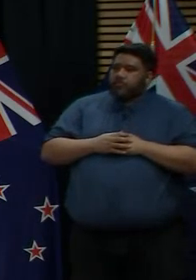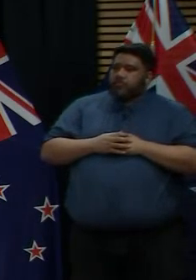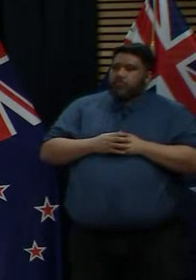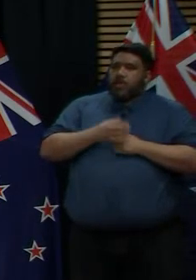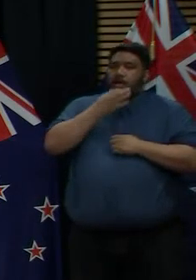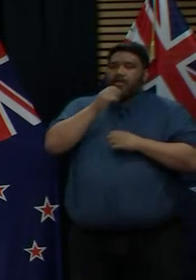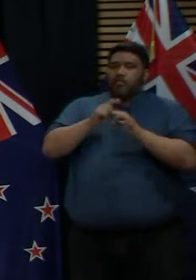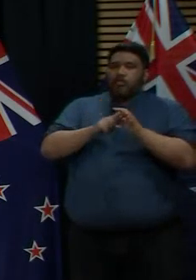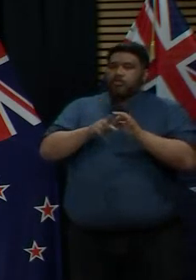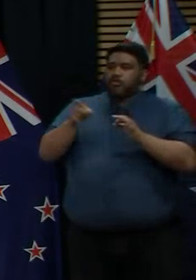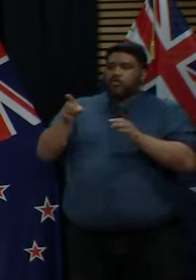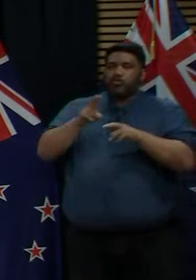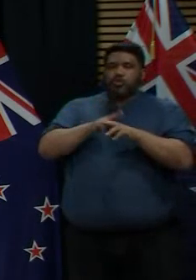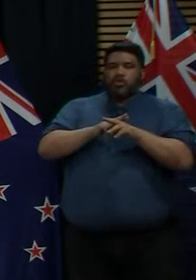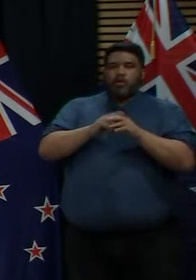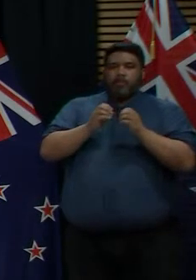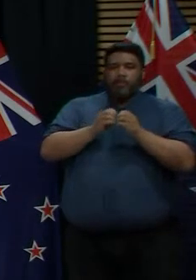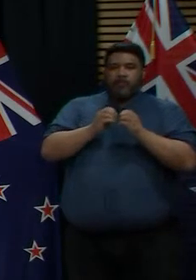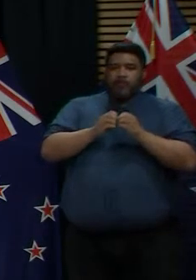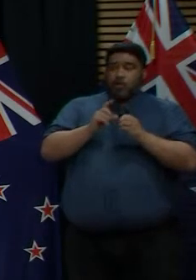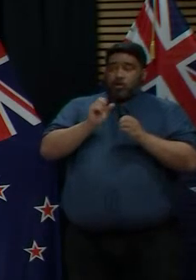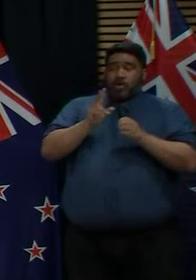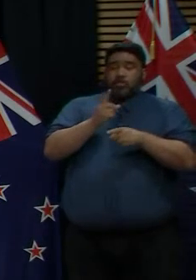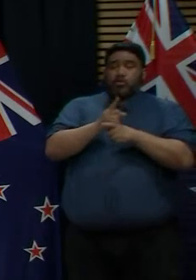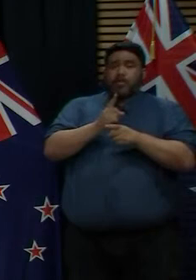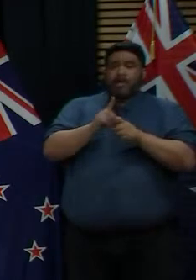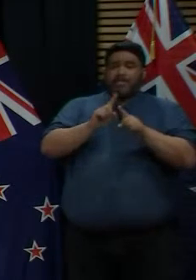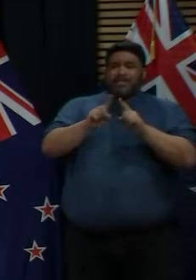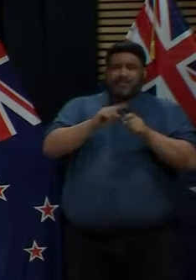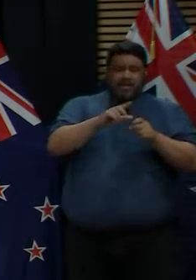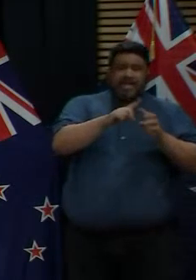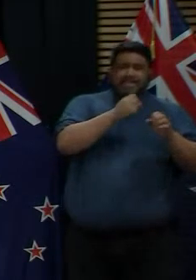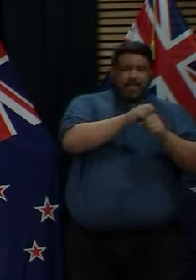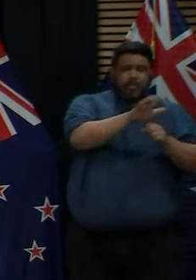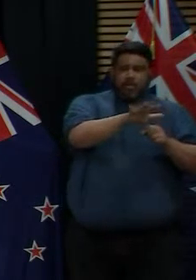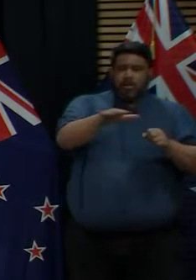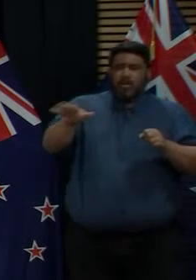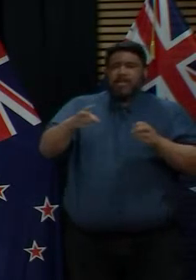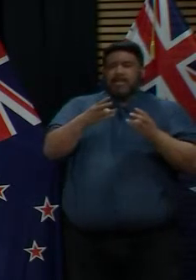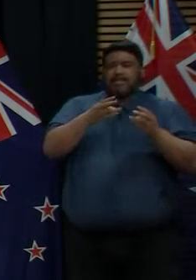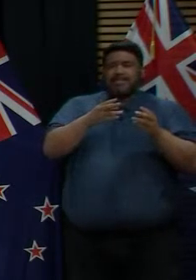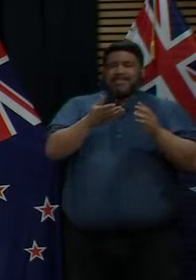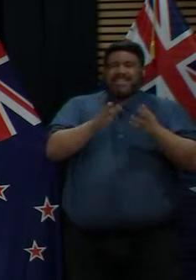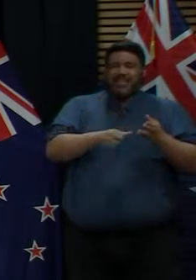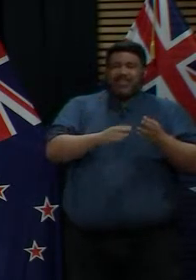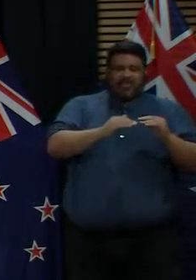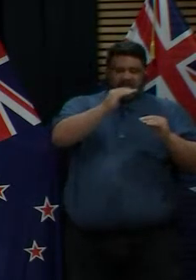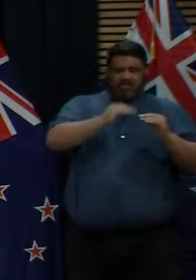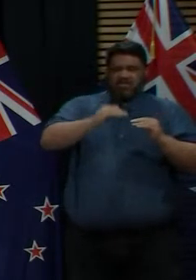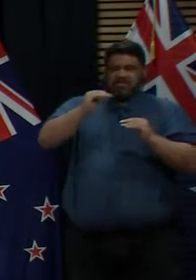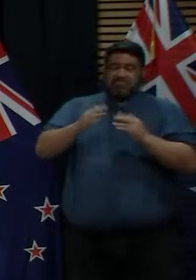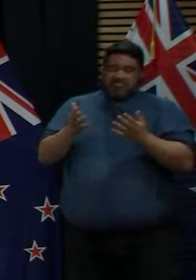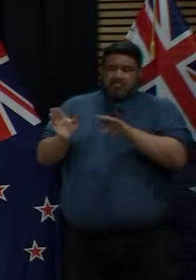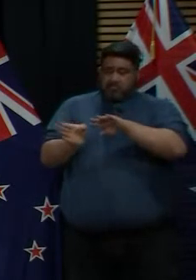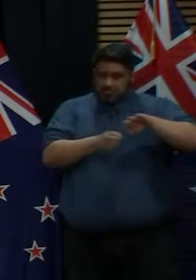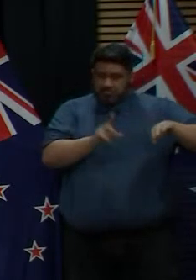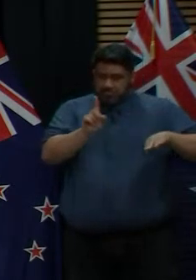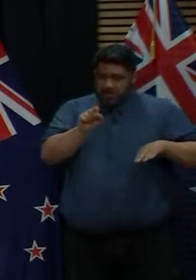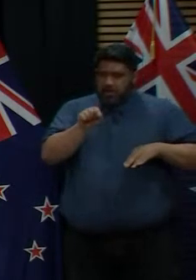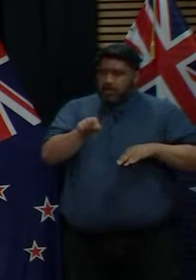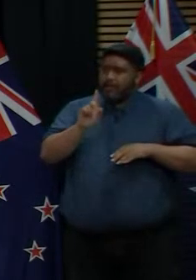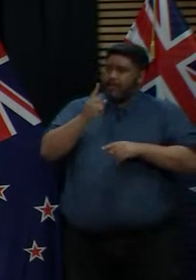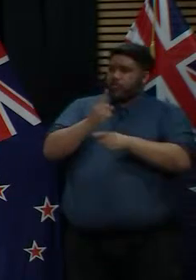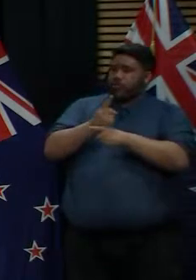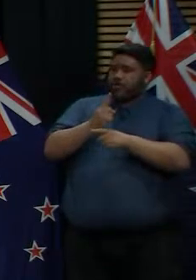potential death rates of different scenarios, what is the what is the